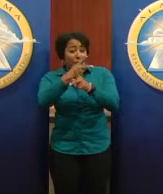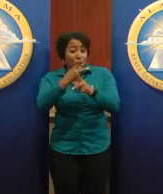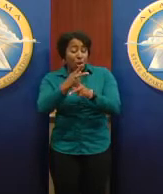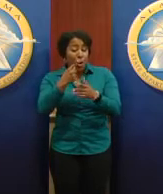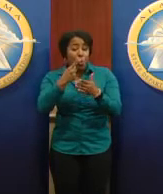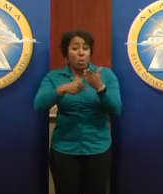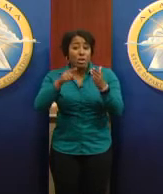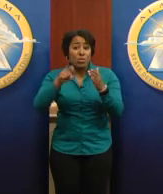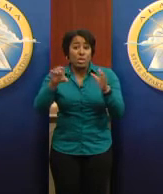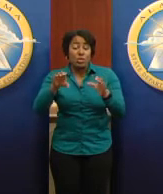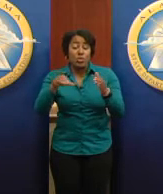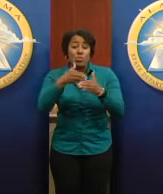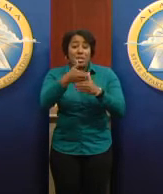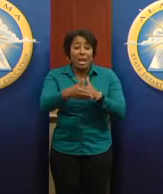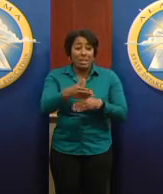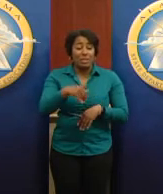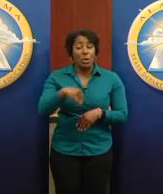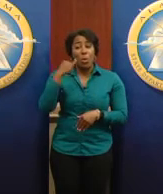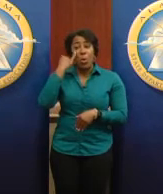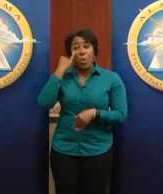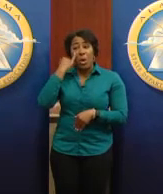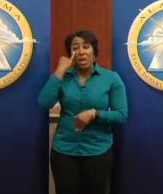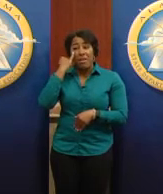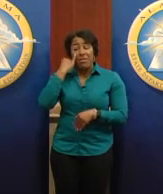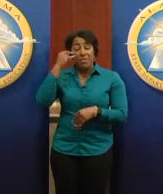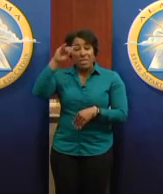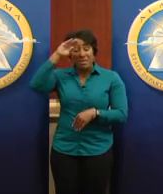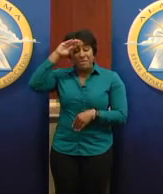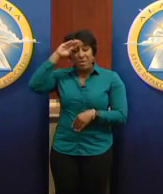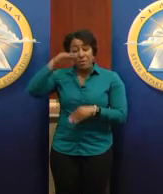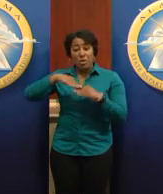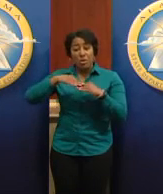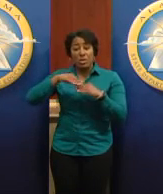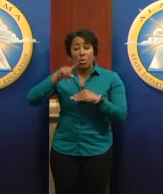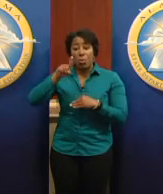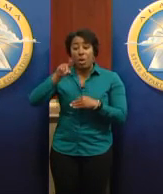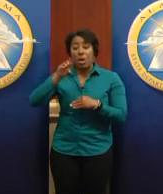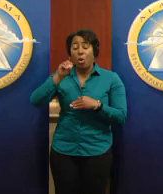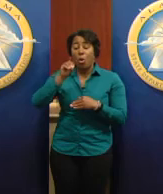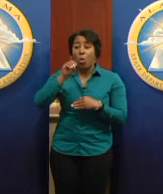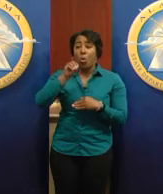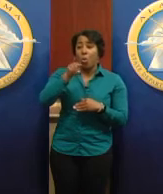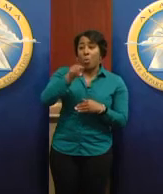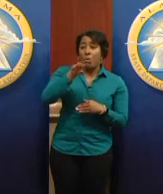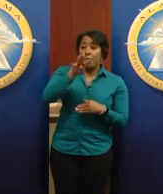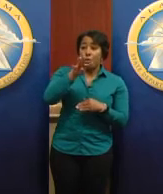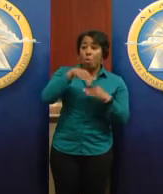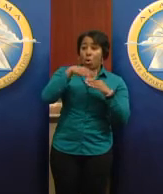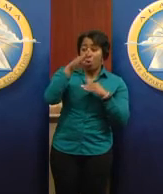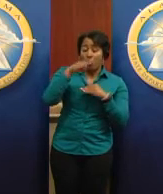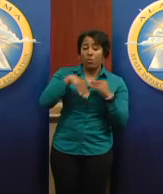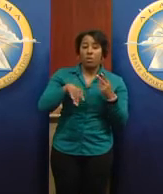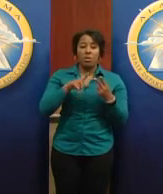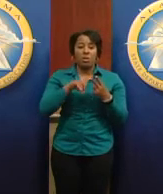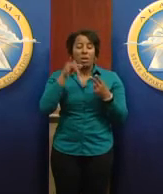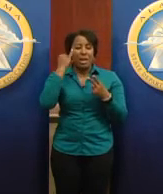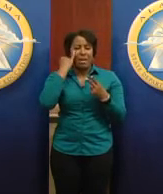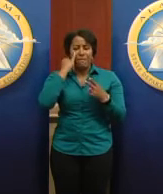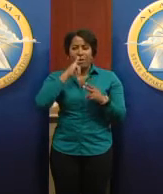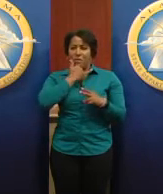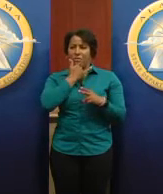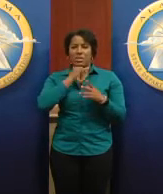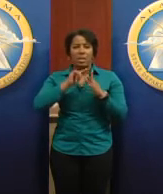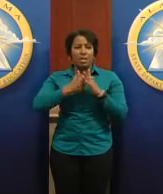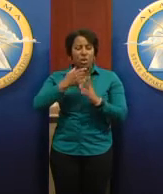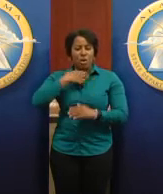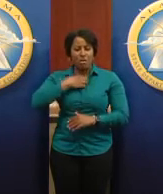if a child's running a fever of more than 100.4, if a child has a sudden and unexplained onset of cough and